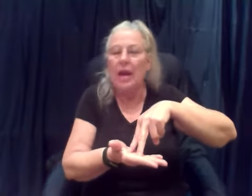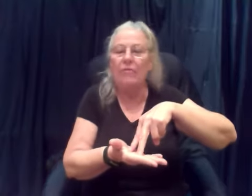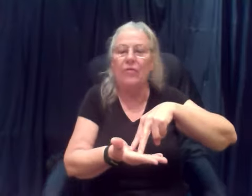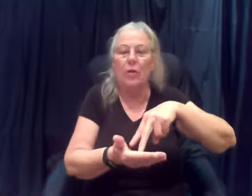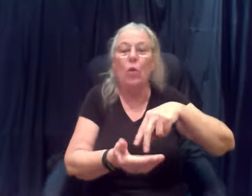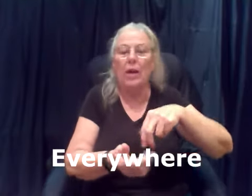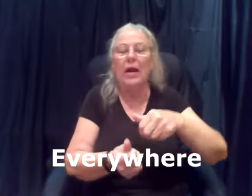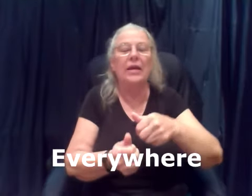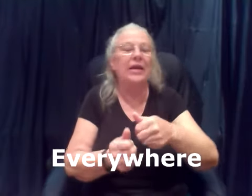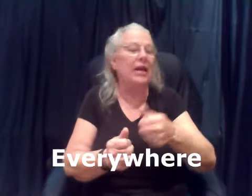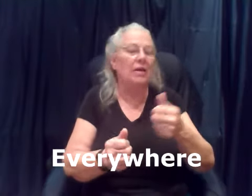Everywhere, and again,